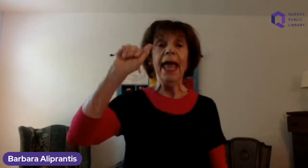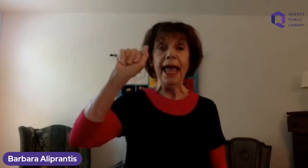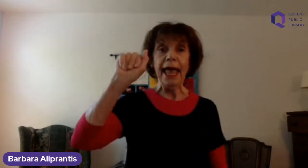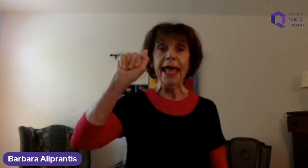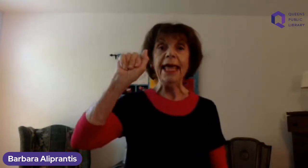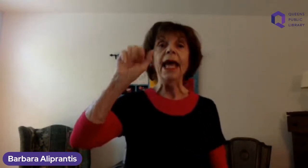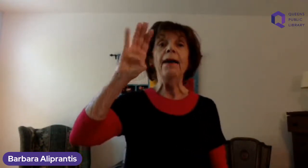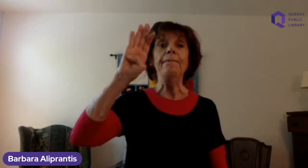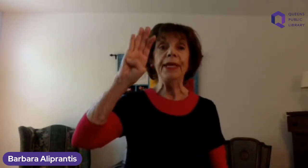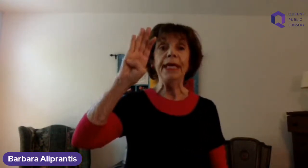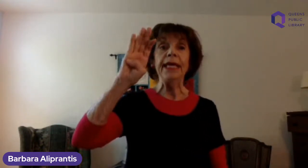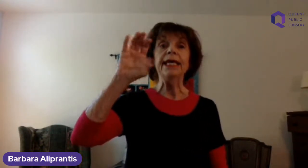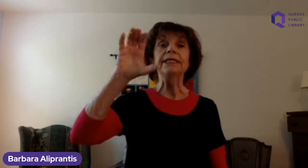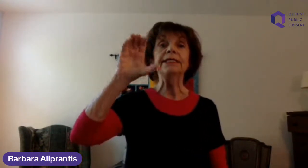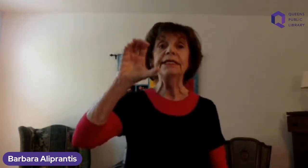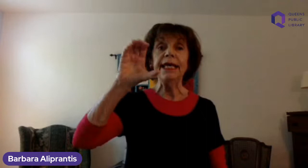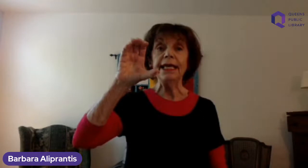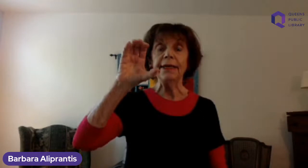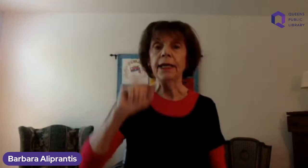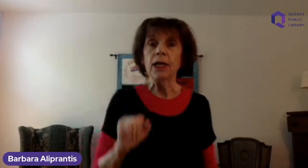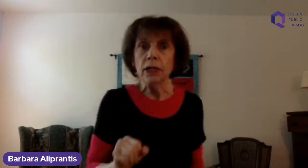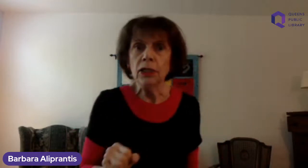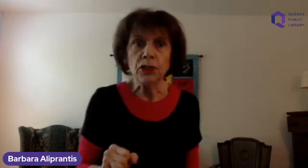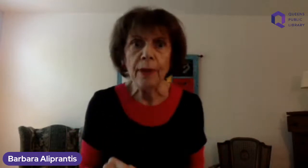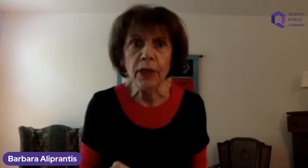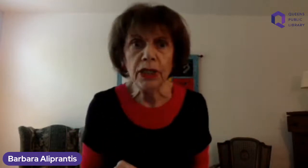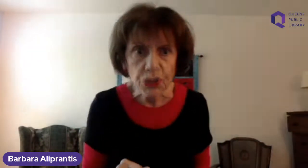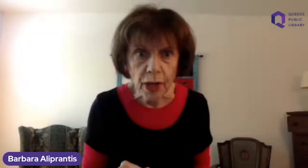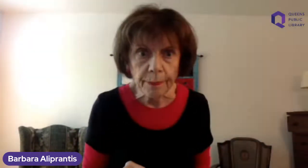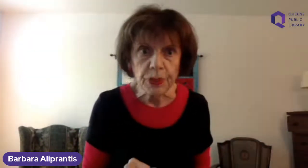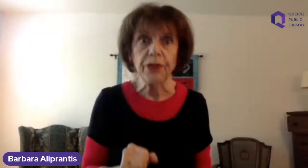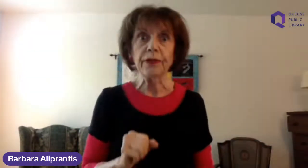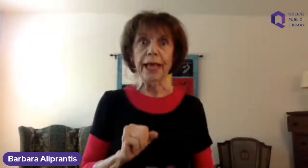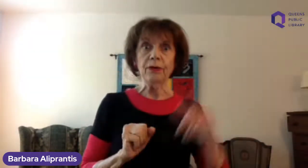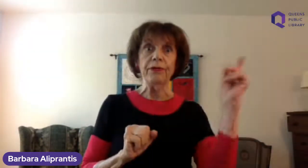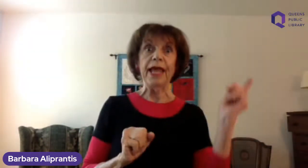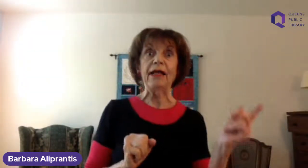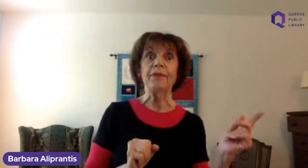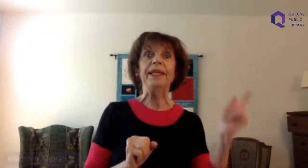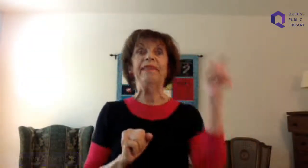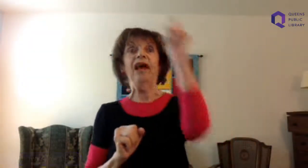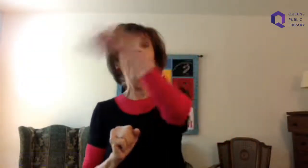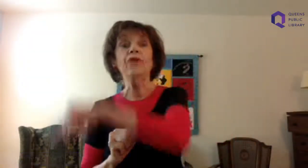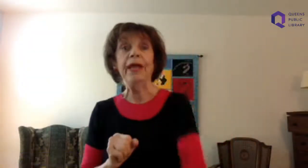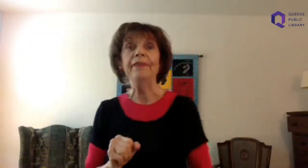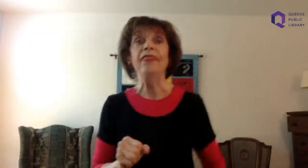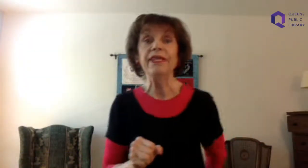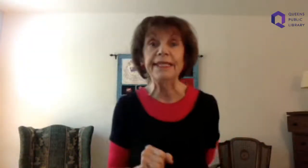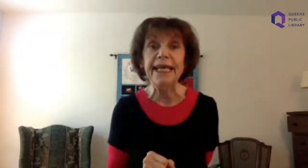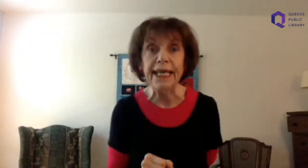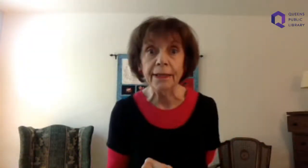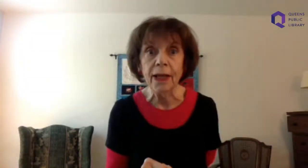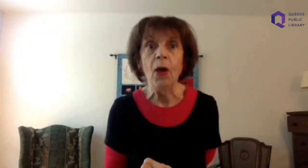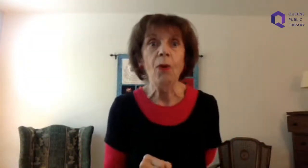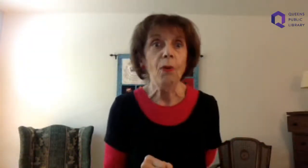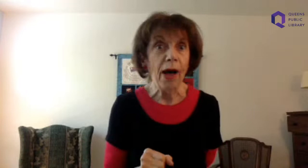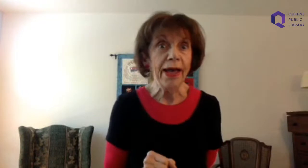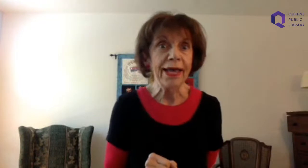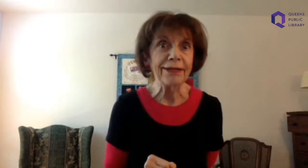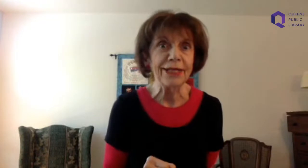A, B, C. So I'm going to jump up to the letter in the alphabet at the other end, the T. Why? I'll tell